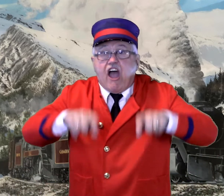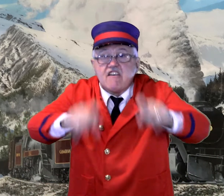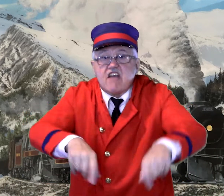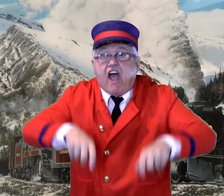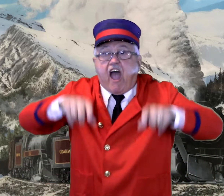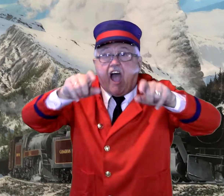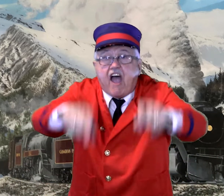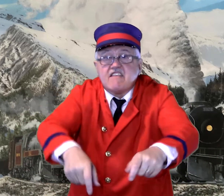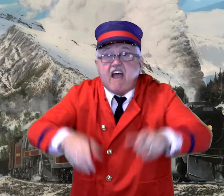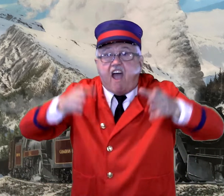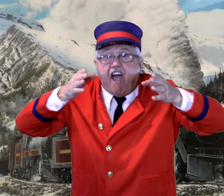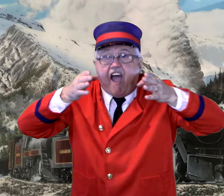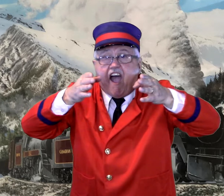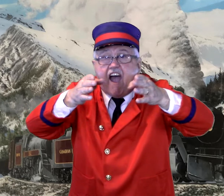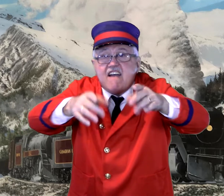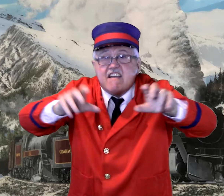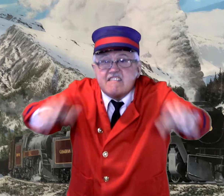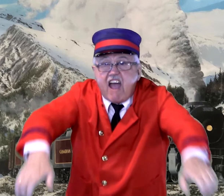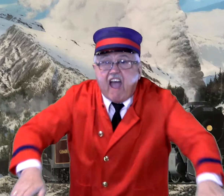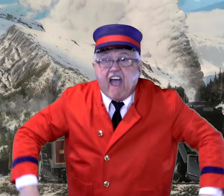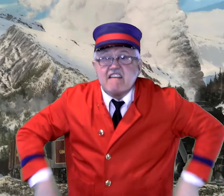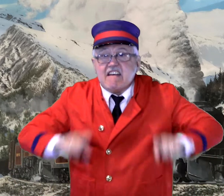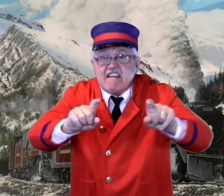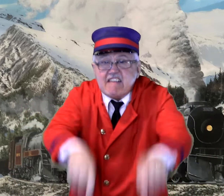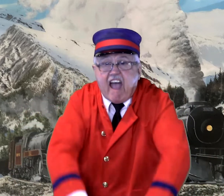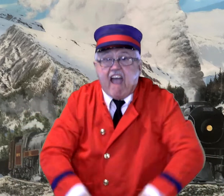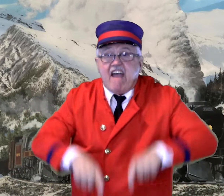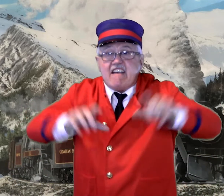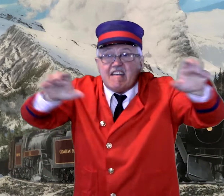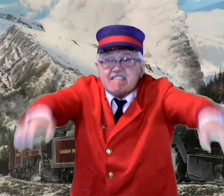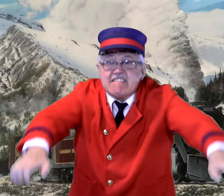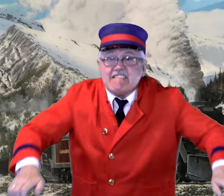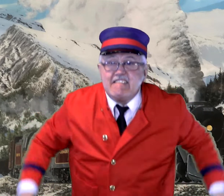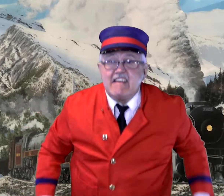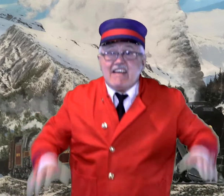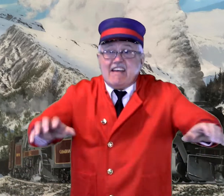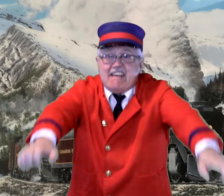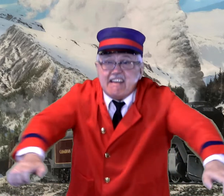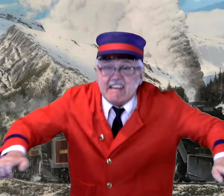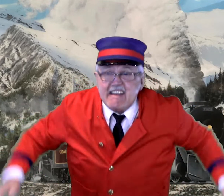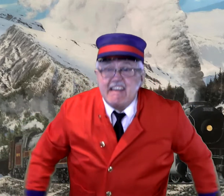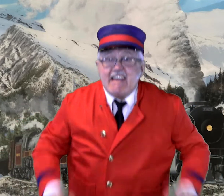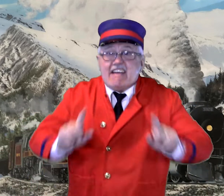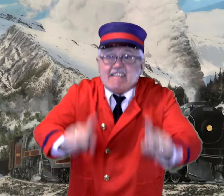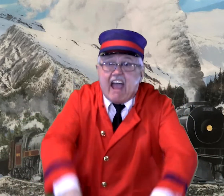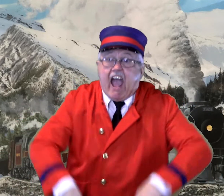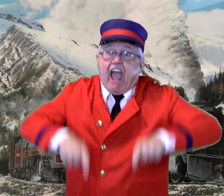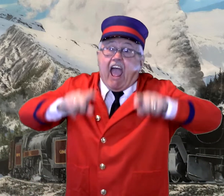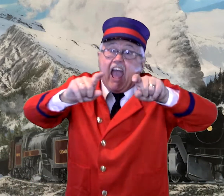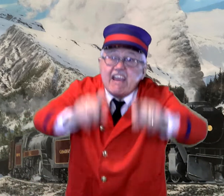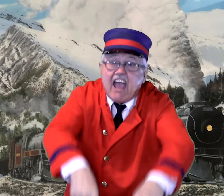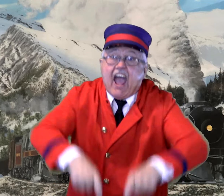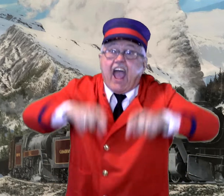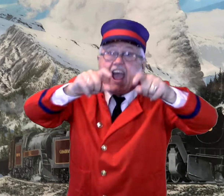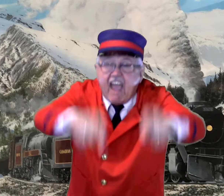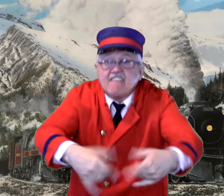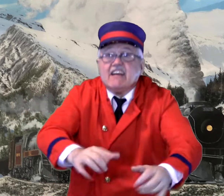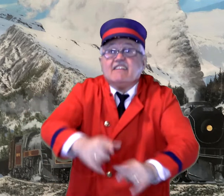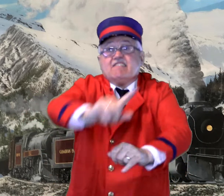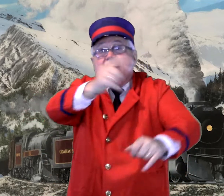would be back to back for the other two that faced each other. And the children would hold on to the armrests that were along the aisle and propel themselves as much